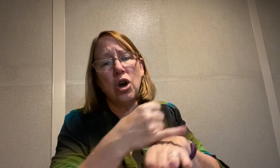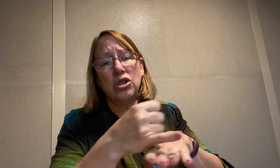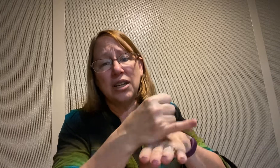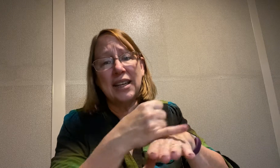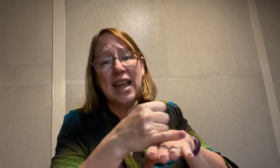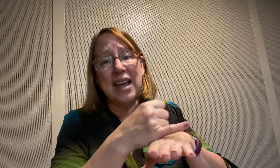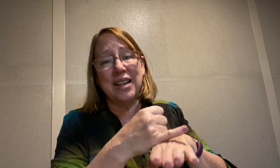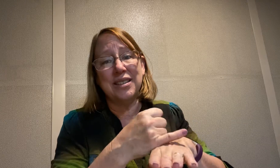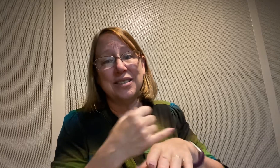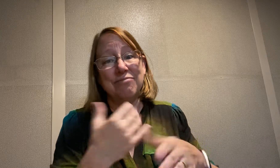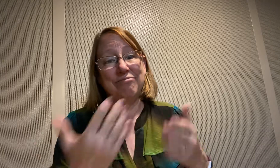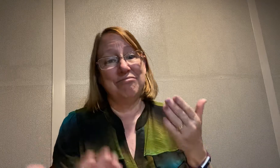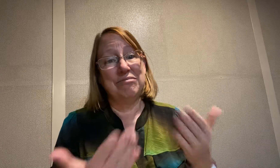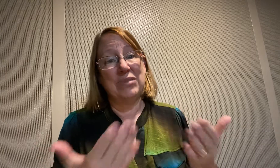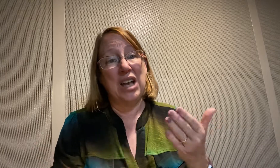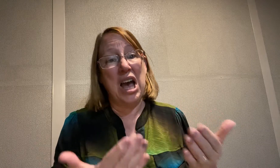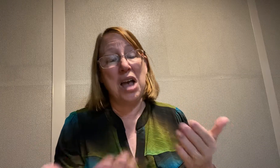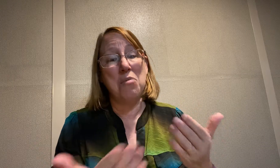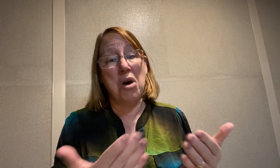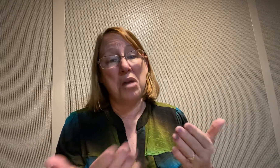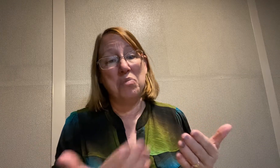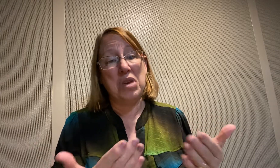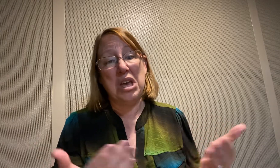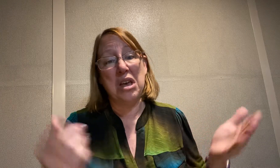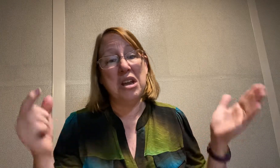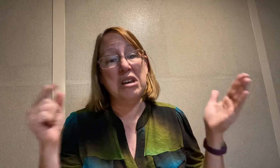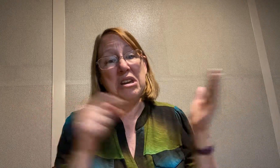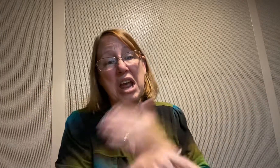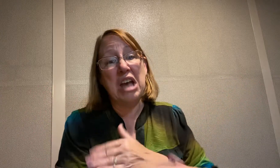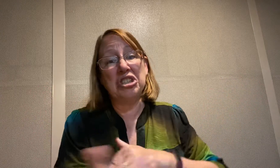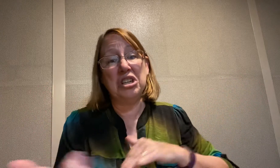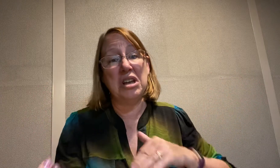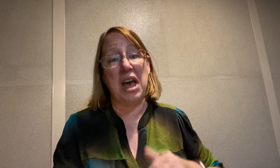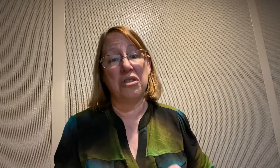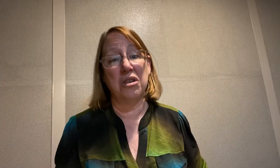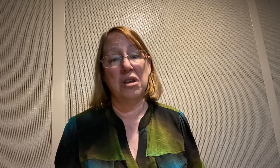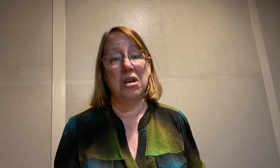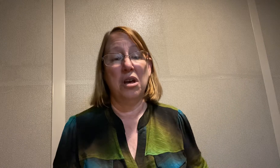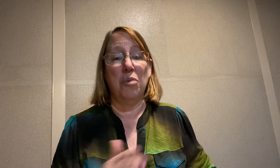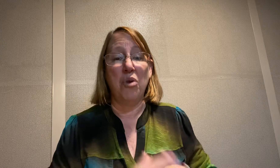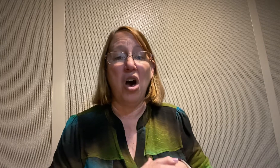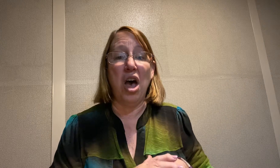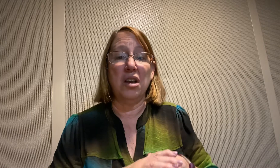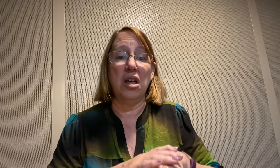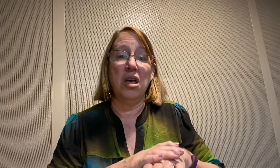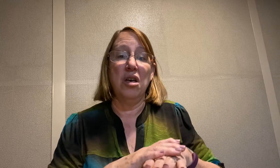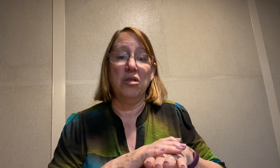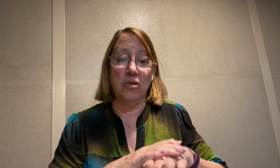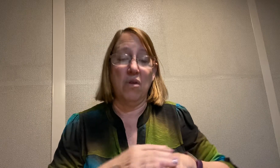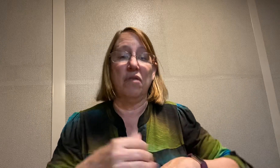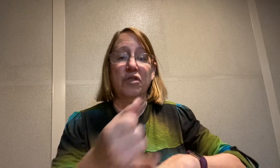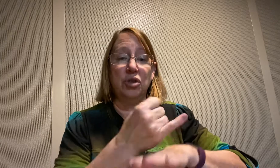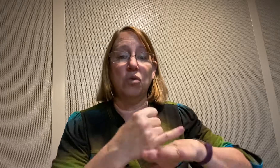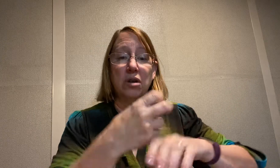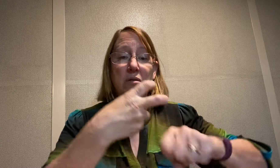to land, I might be dashed to death upon the rough shore.